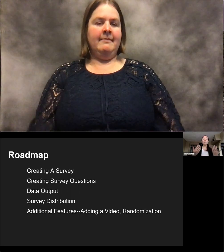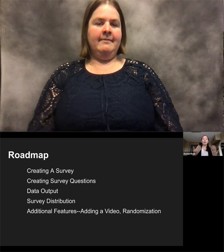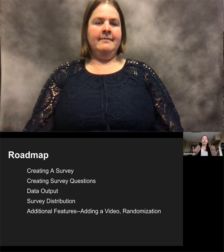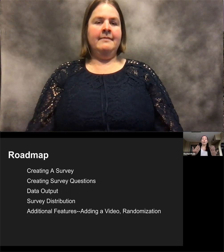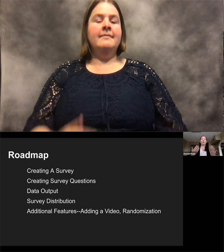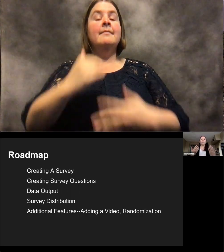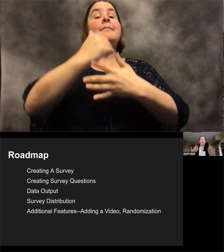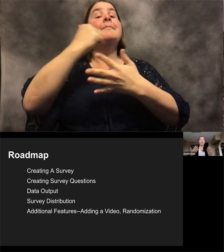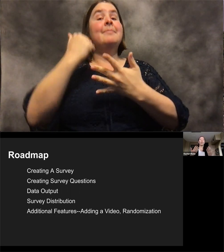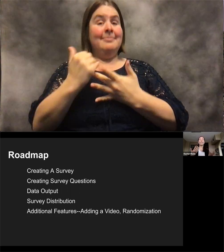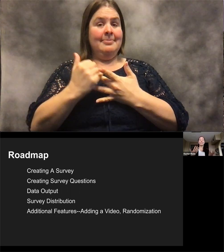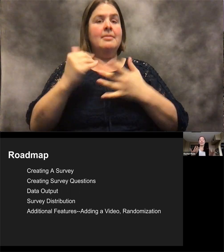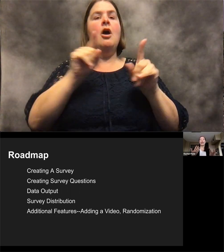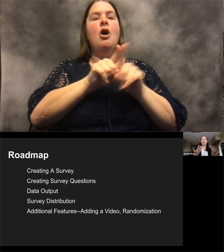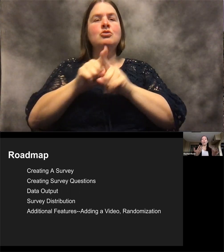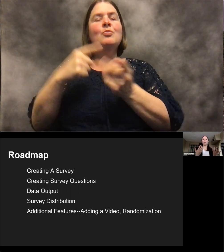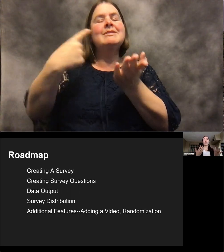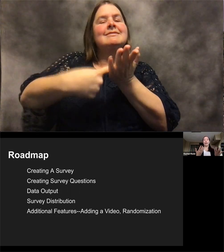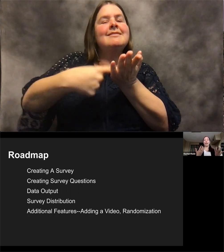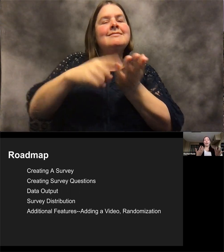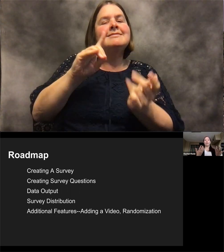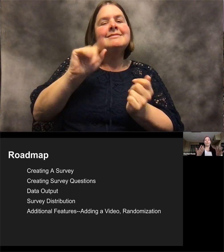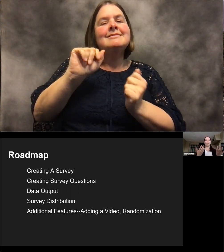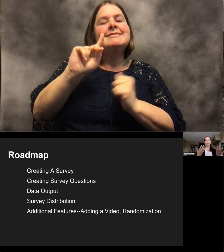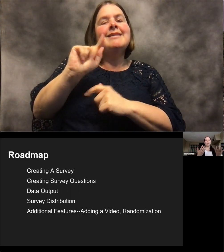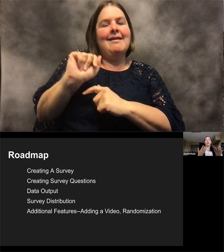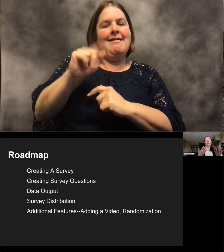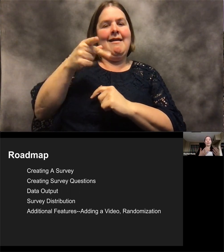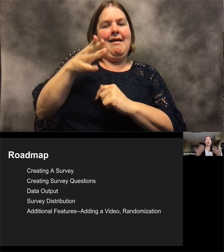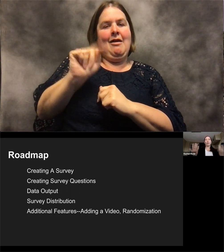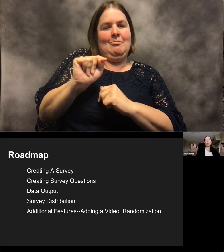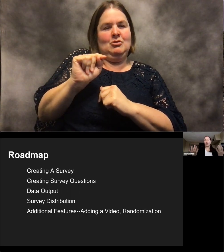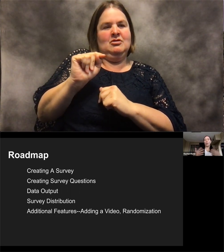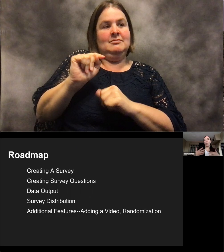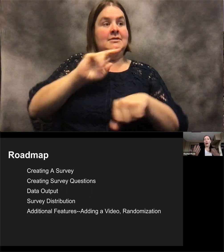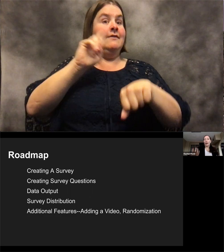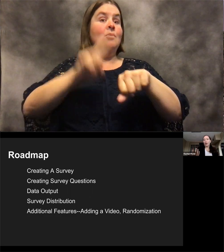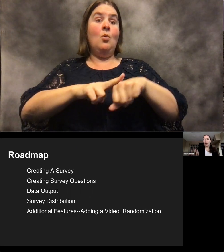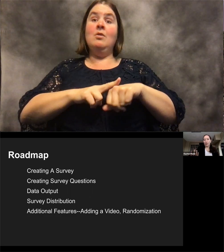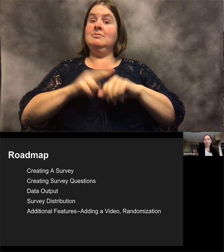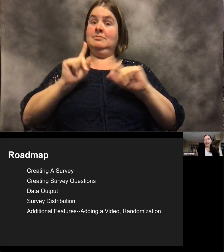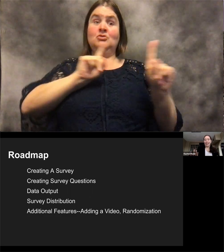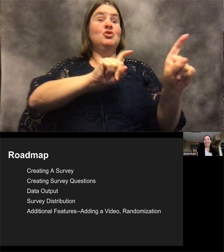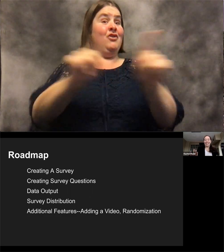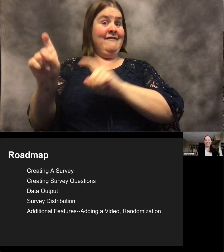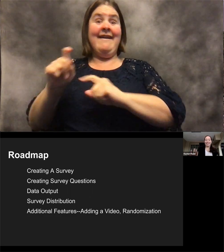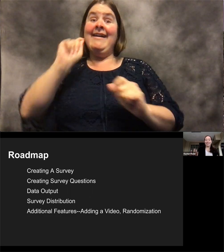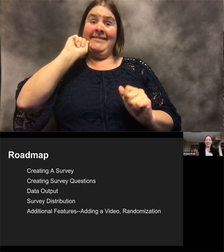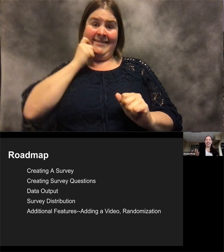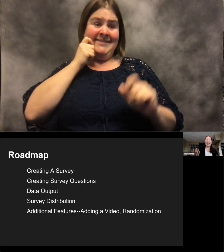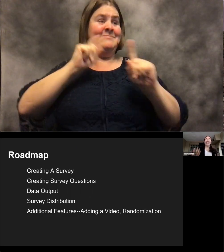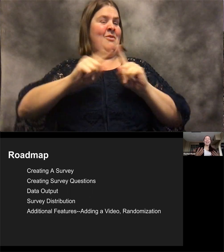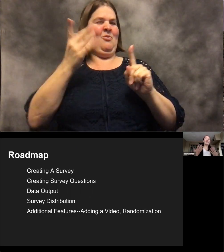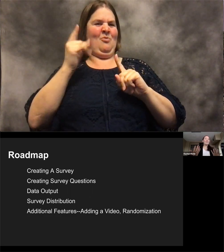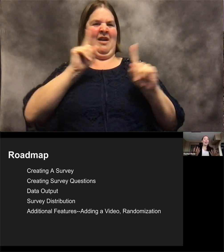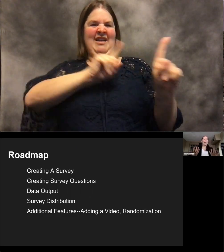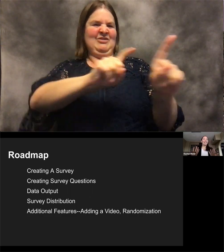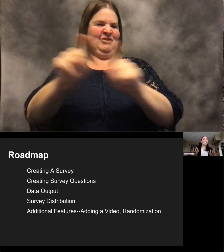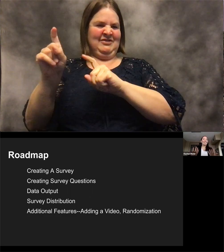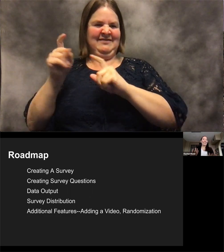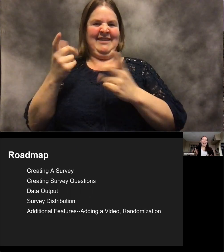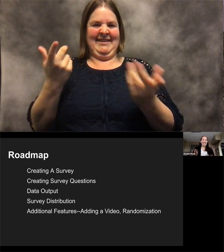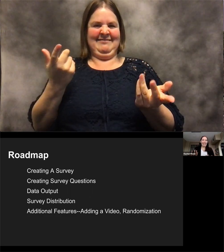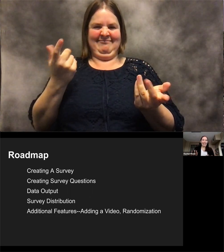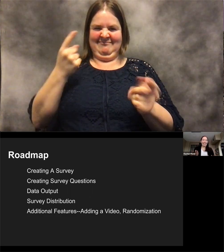We're also going to go over what data output looks like. Because, of course, why are you using this survey if